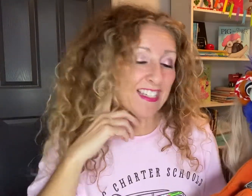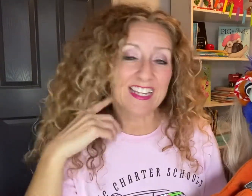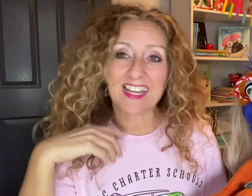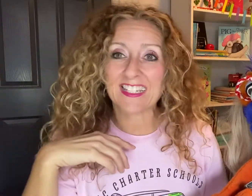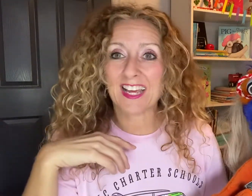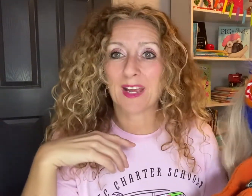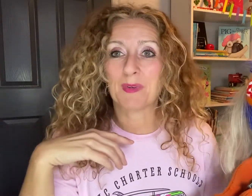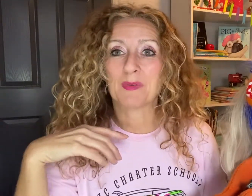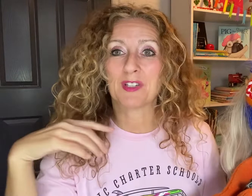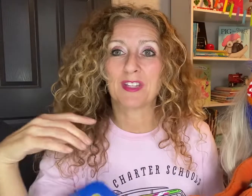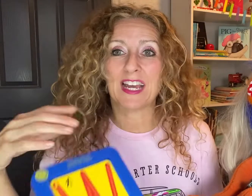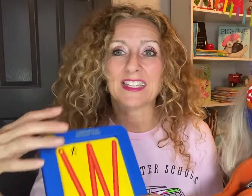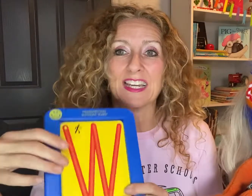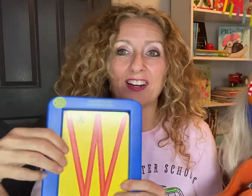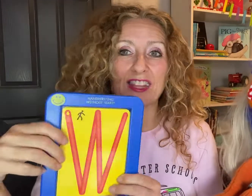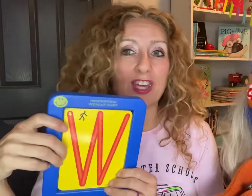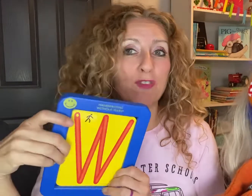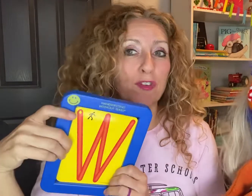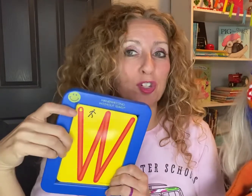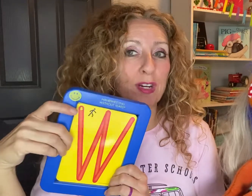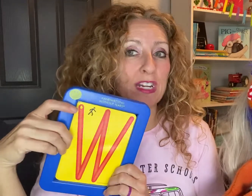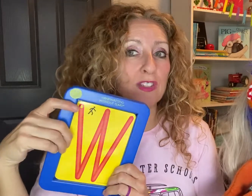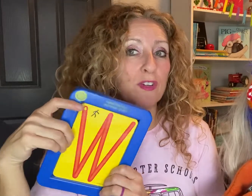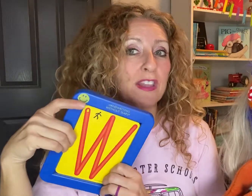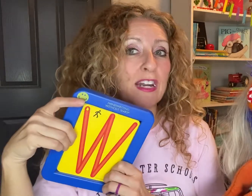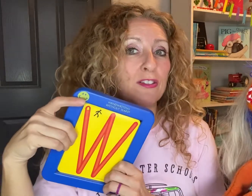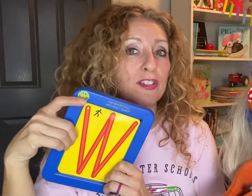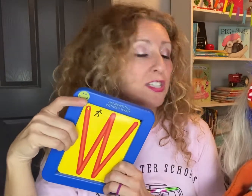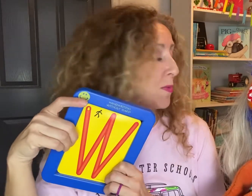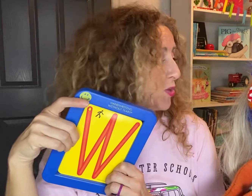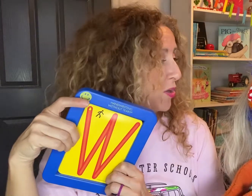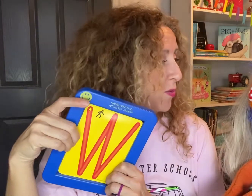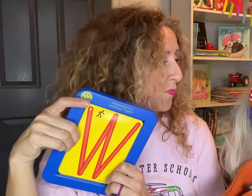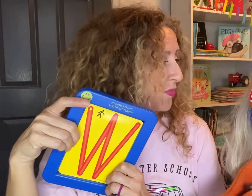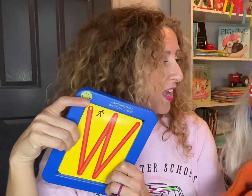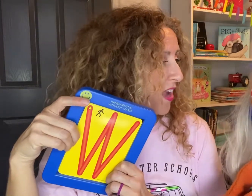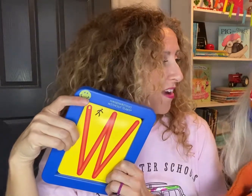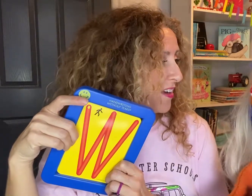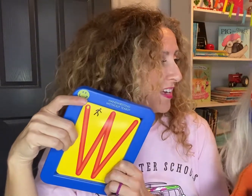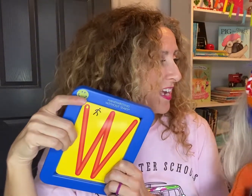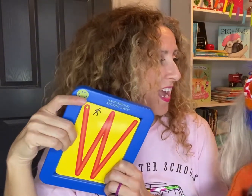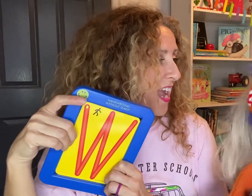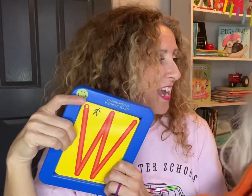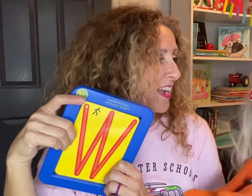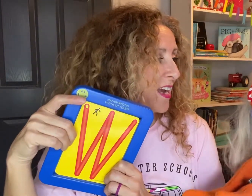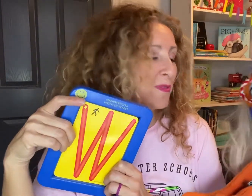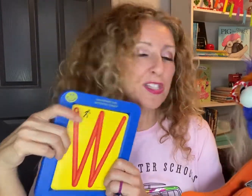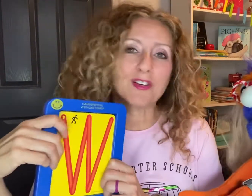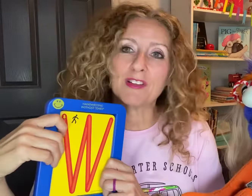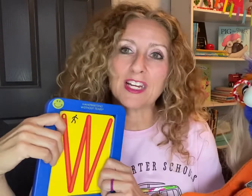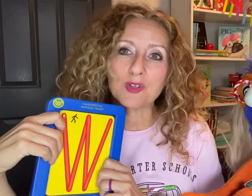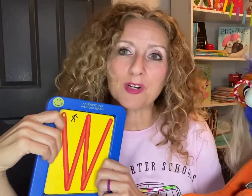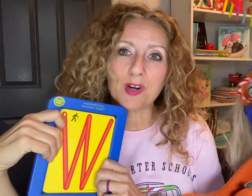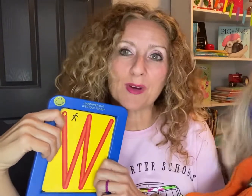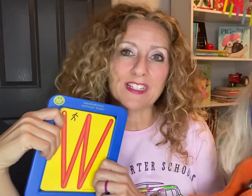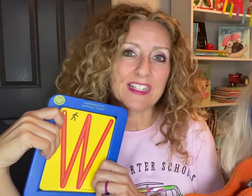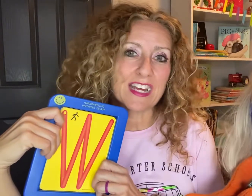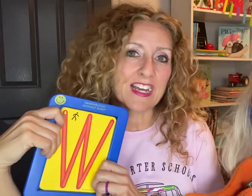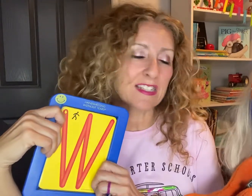Next time we will do the next letter. Thank you for joining us for letter W. Absolutely. And I'm so glad you wore your wig today Gus. I'm